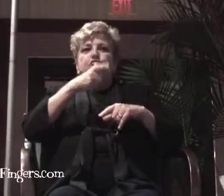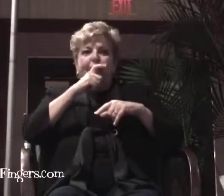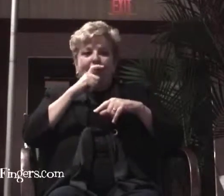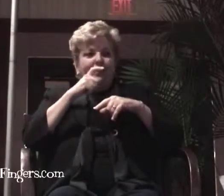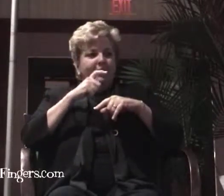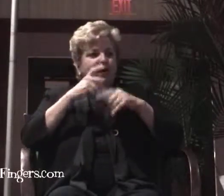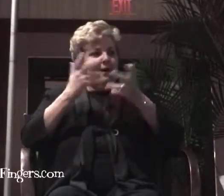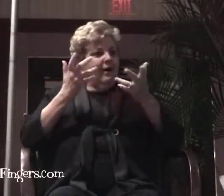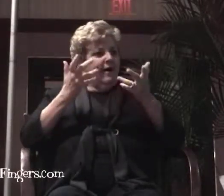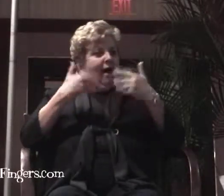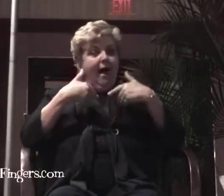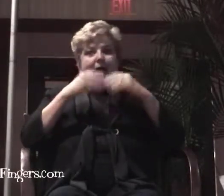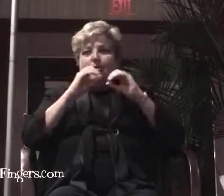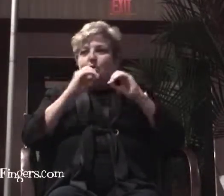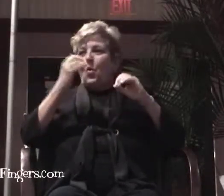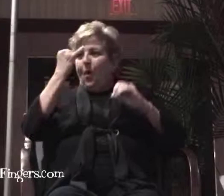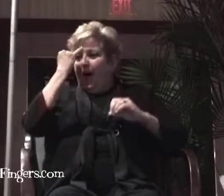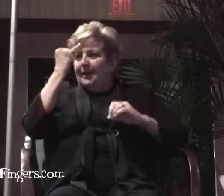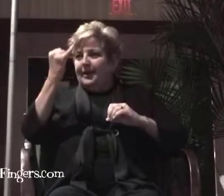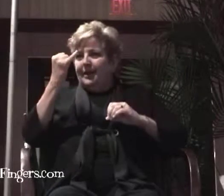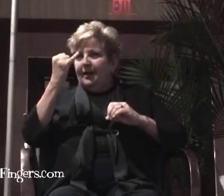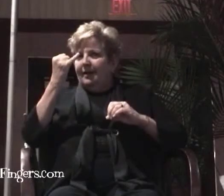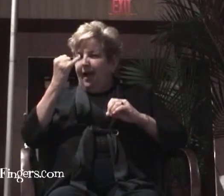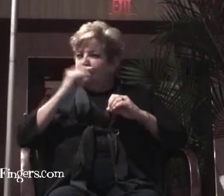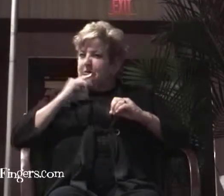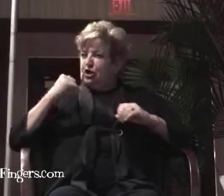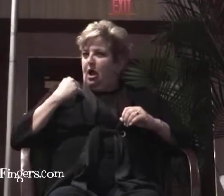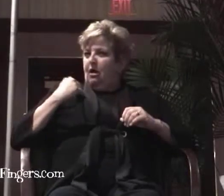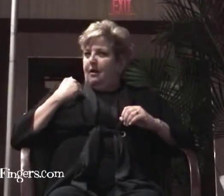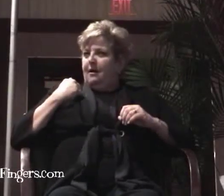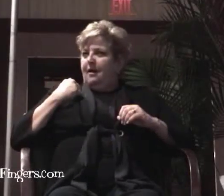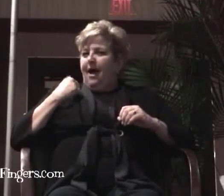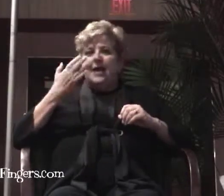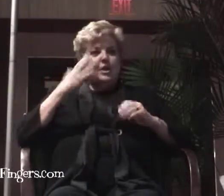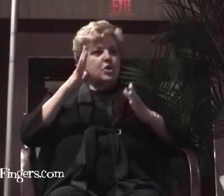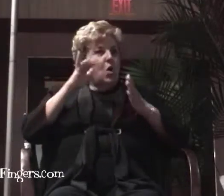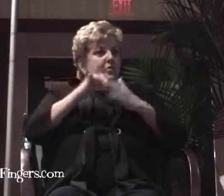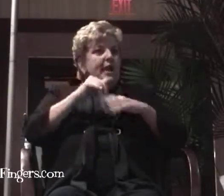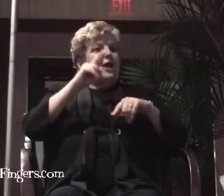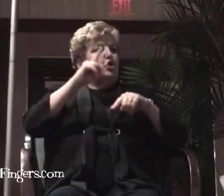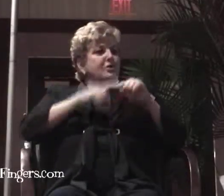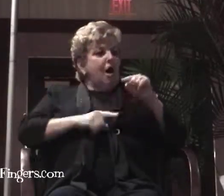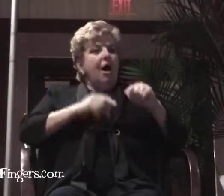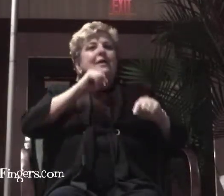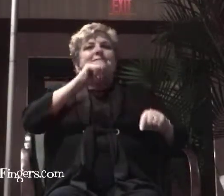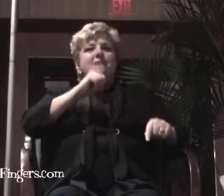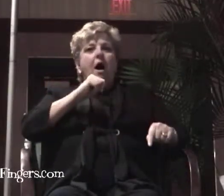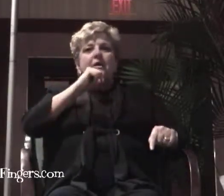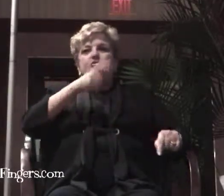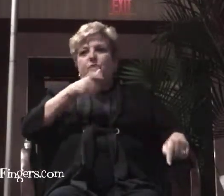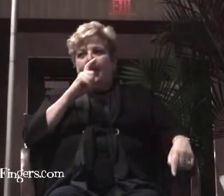no idea at that young age that I could not drink. I always thought I chose to